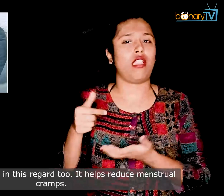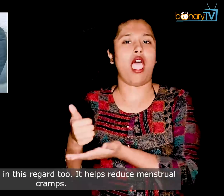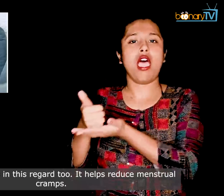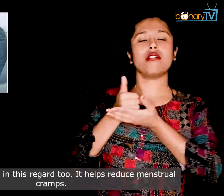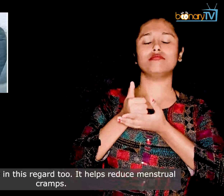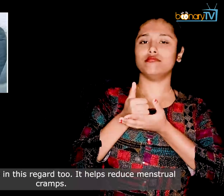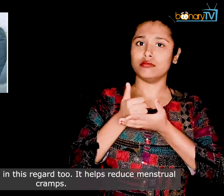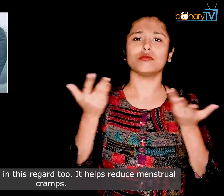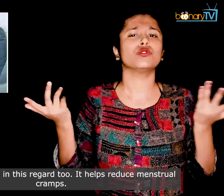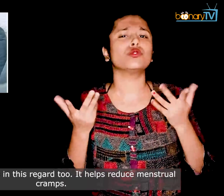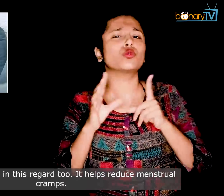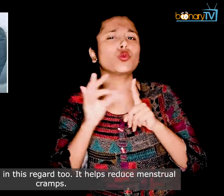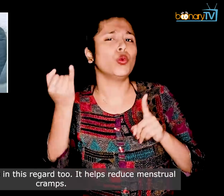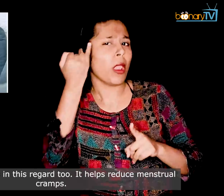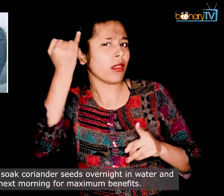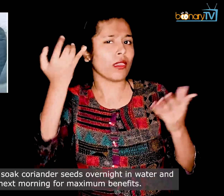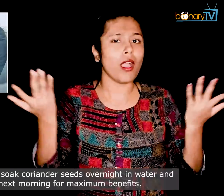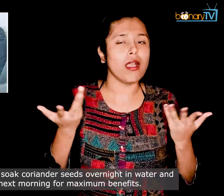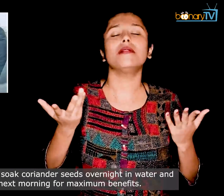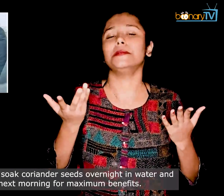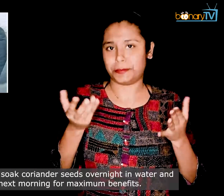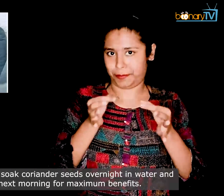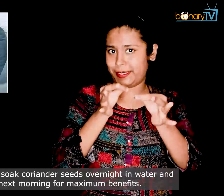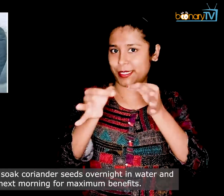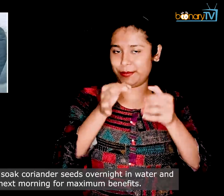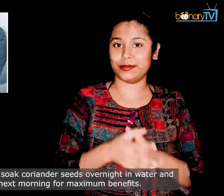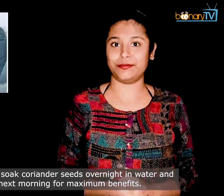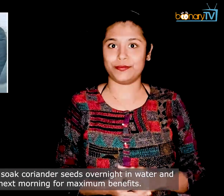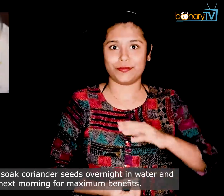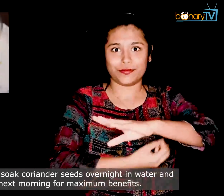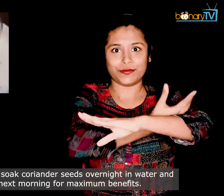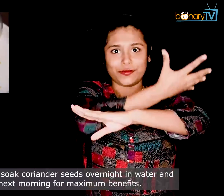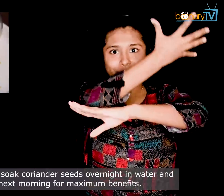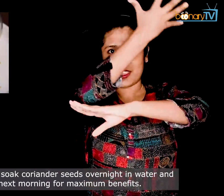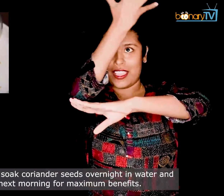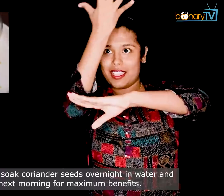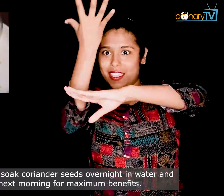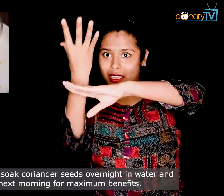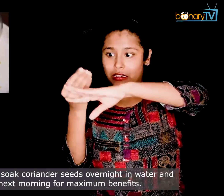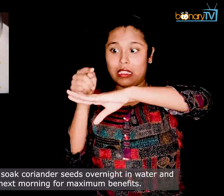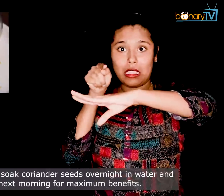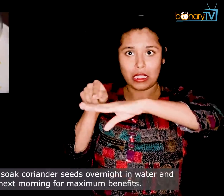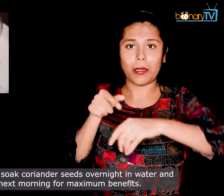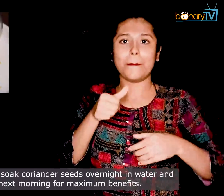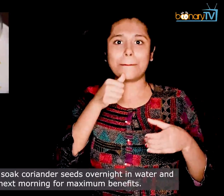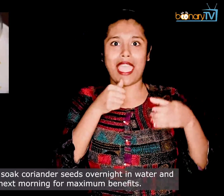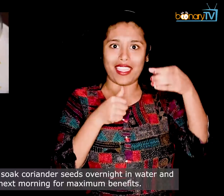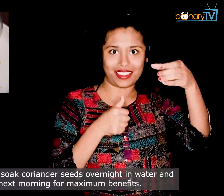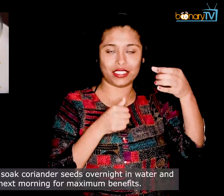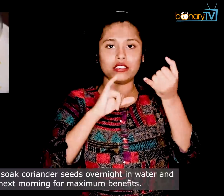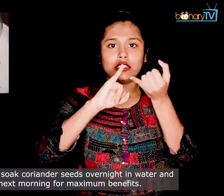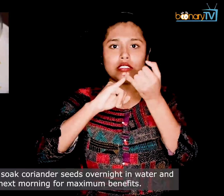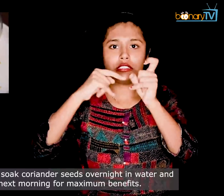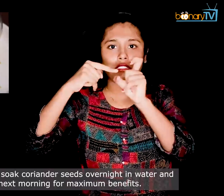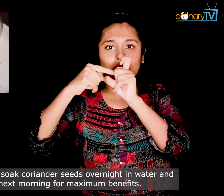cramps. A suggestion is to soak coriander seeds overnight in